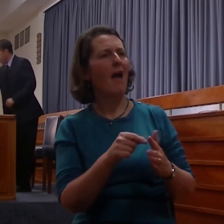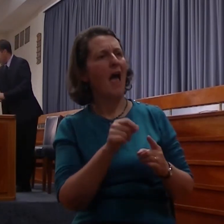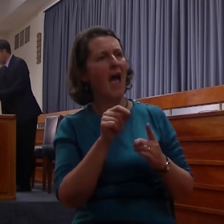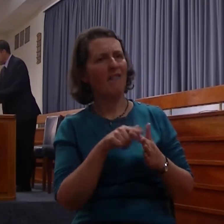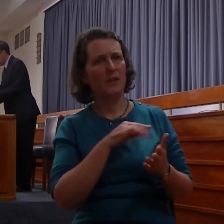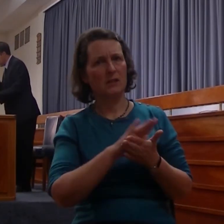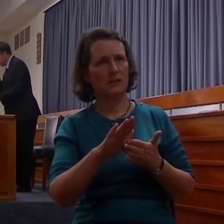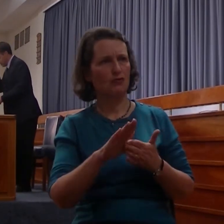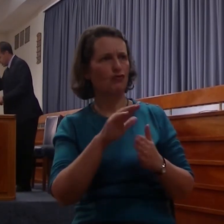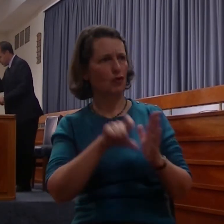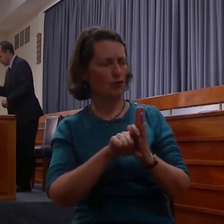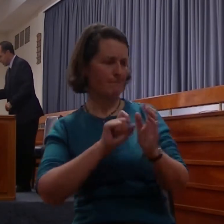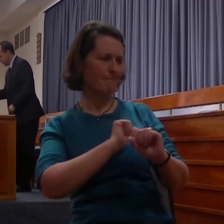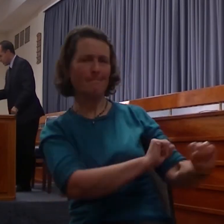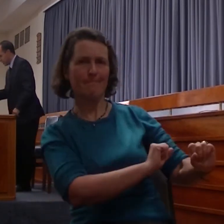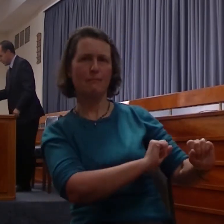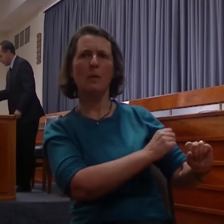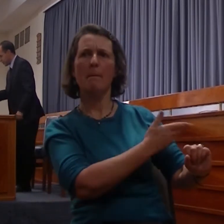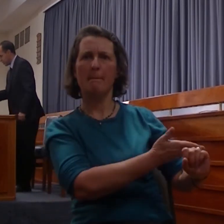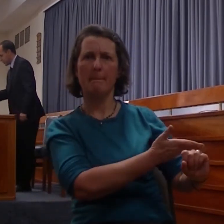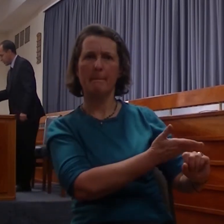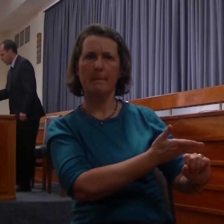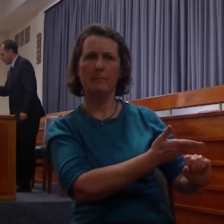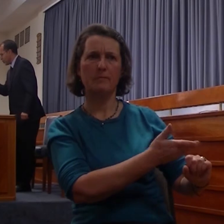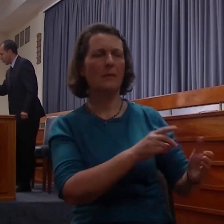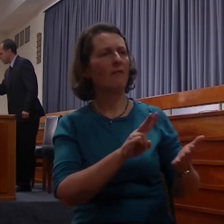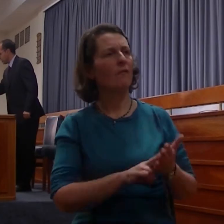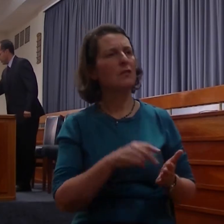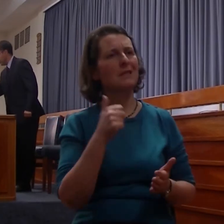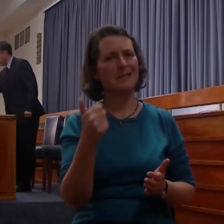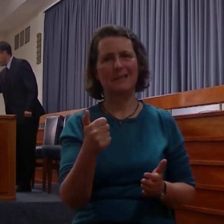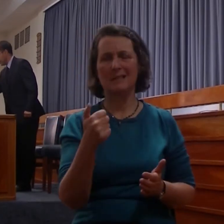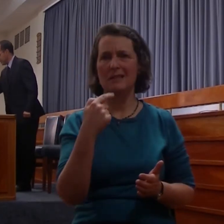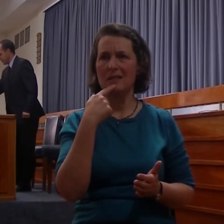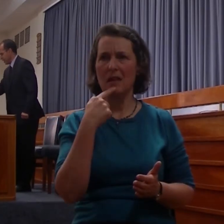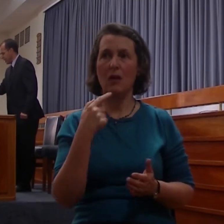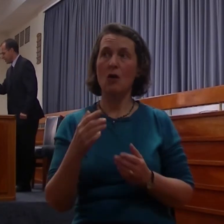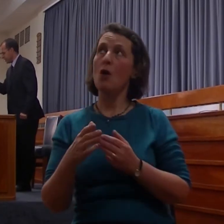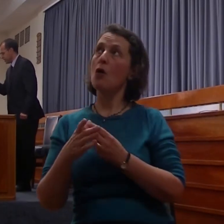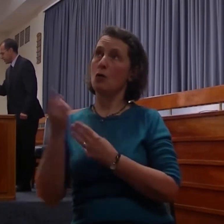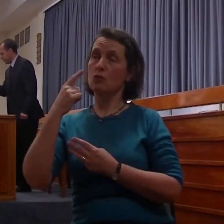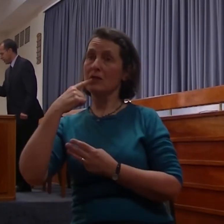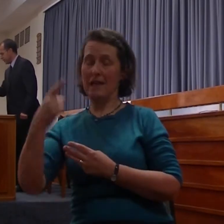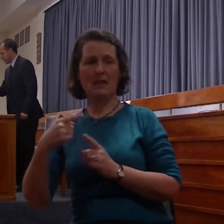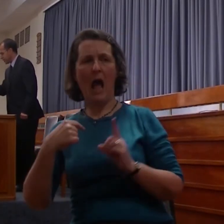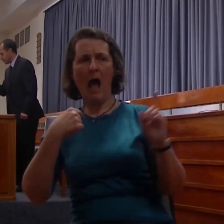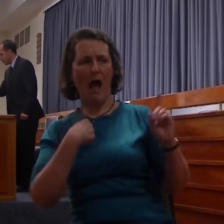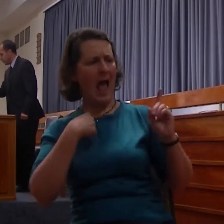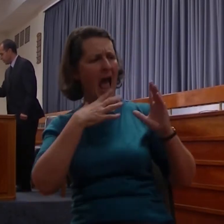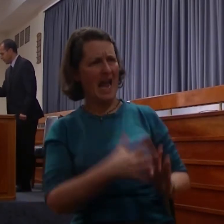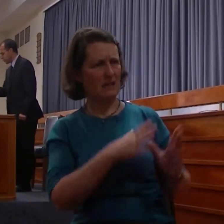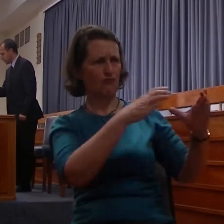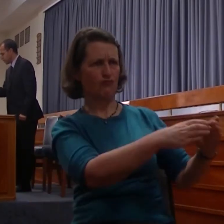the best, we are the great, we are the first. But the word of God tells us, as it is said